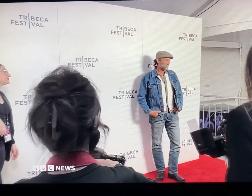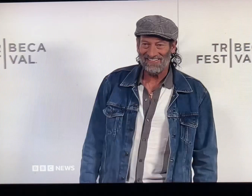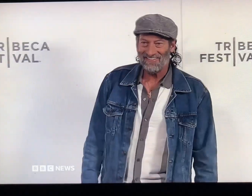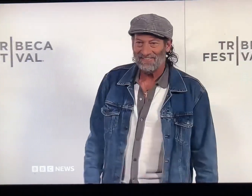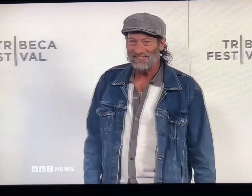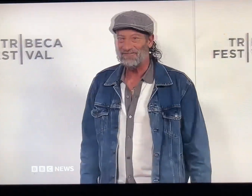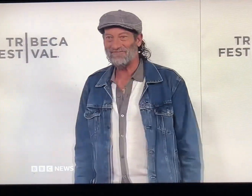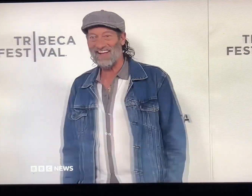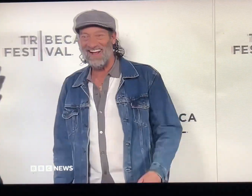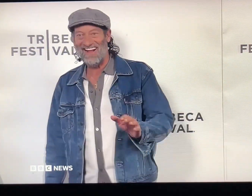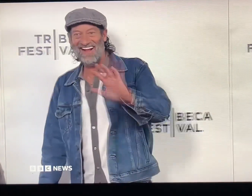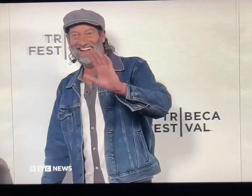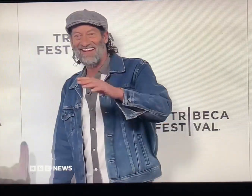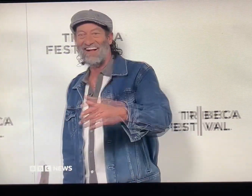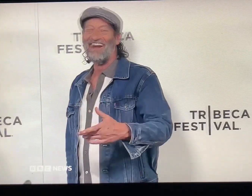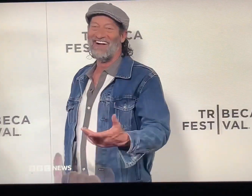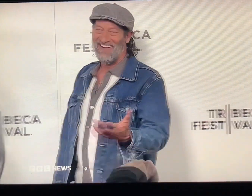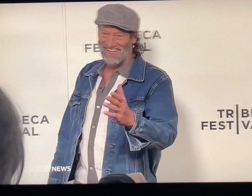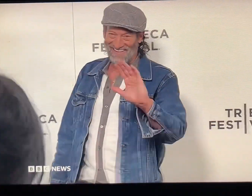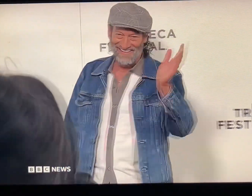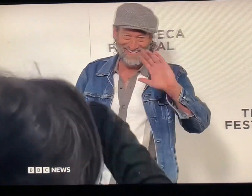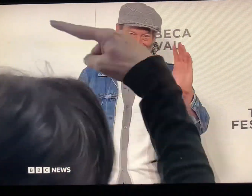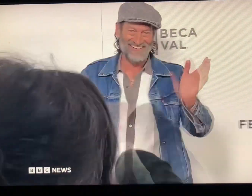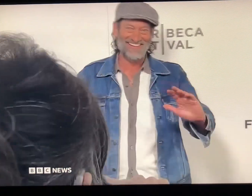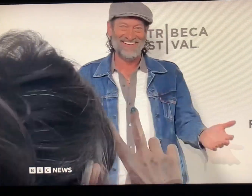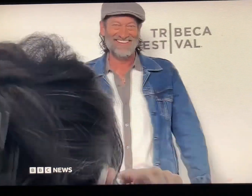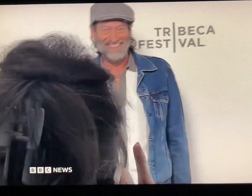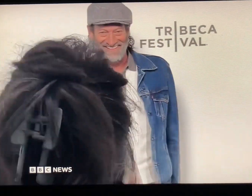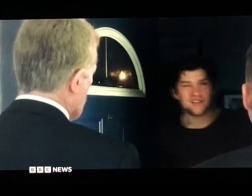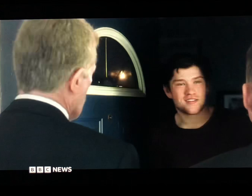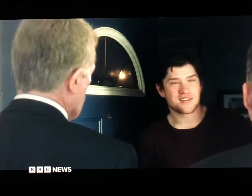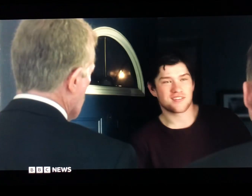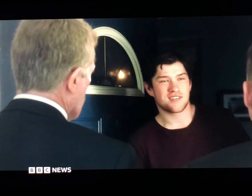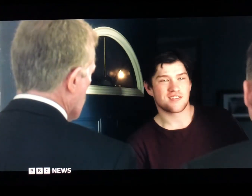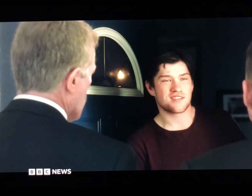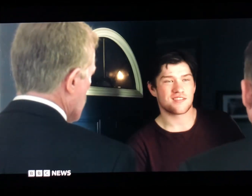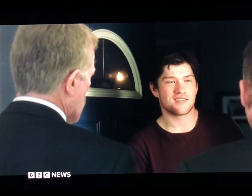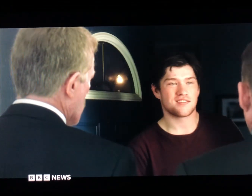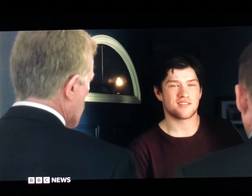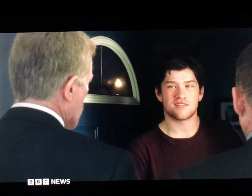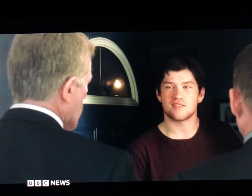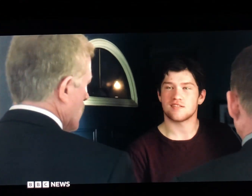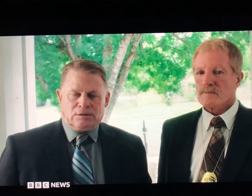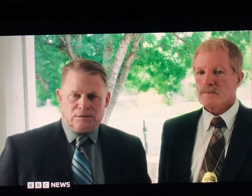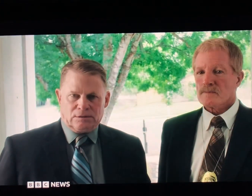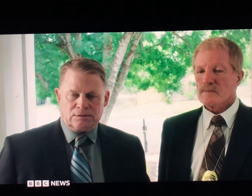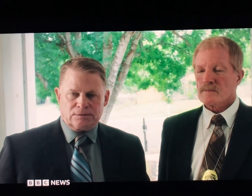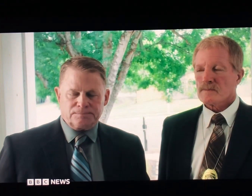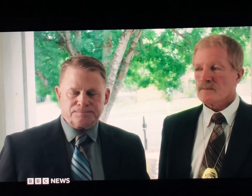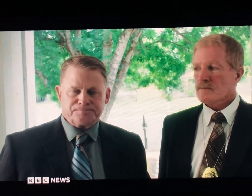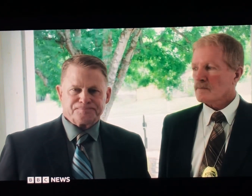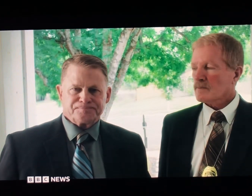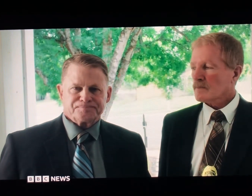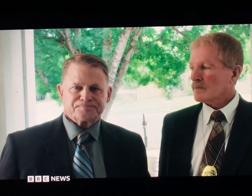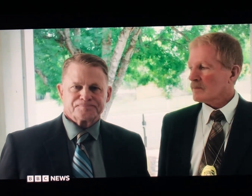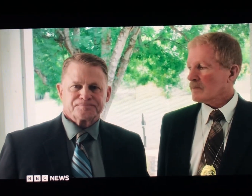Tribeca, recounting his story, even though his upbringing had moments of great sadness when his father was badly injured in a road